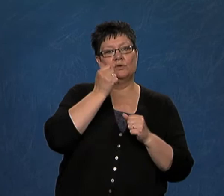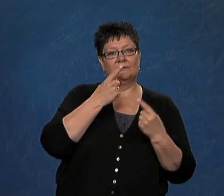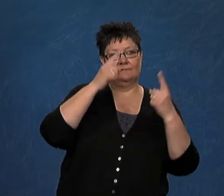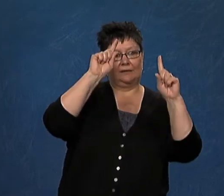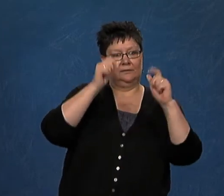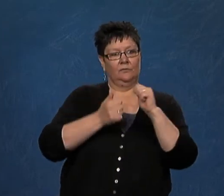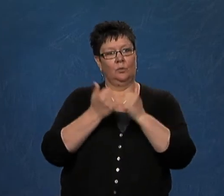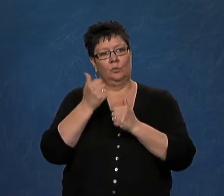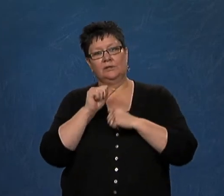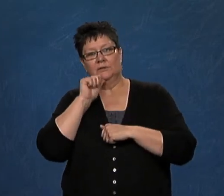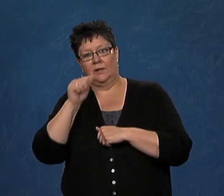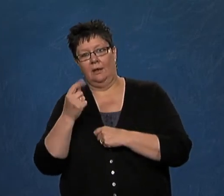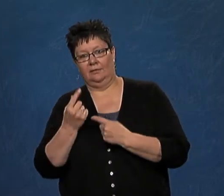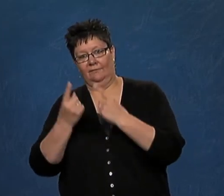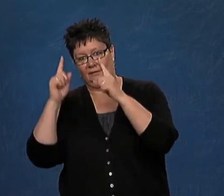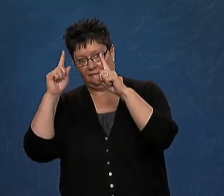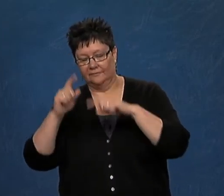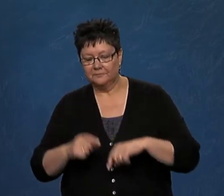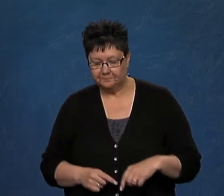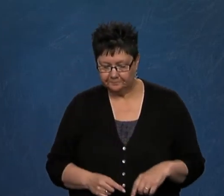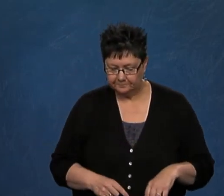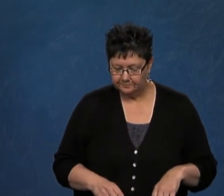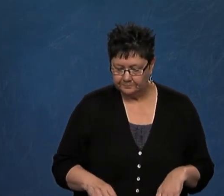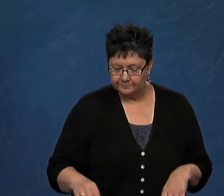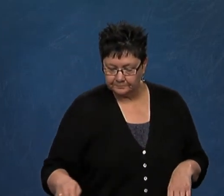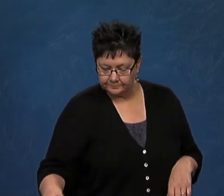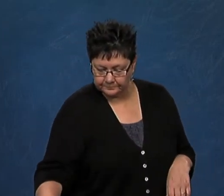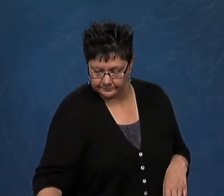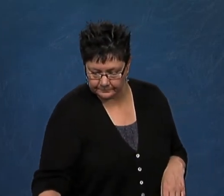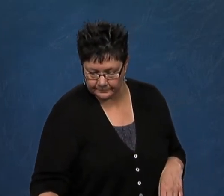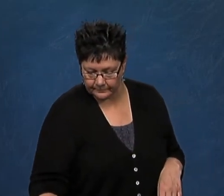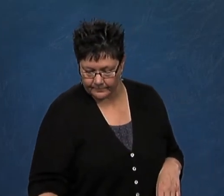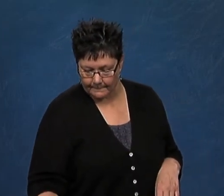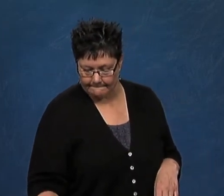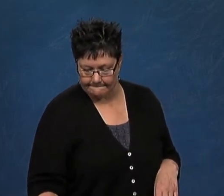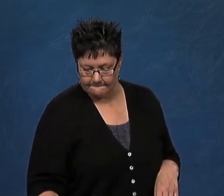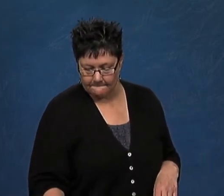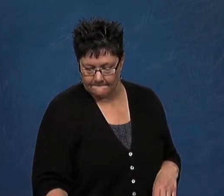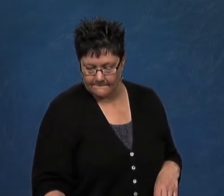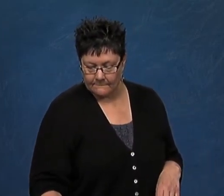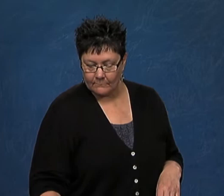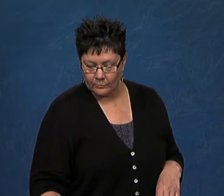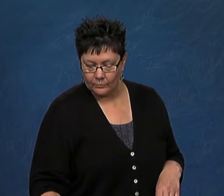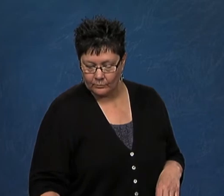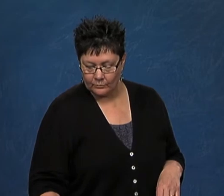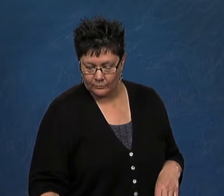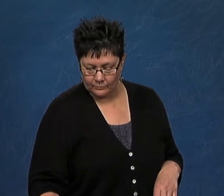tried to figure out the most effective process versus the most ineffective process in the study.